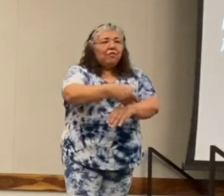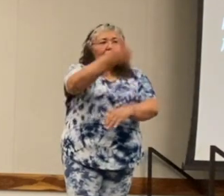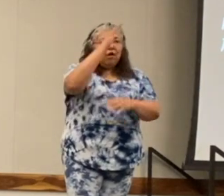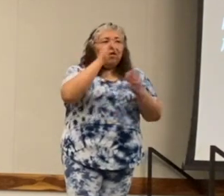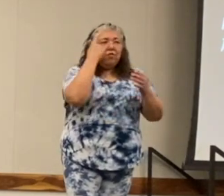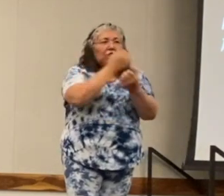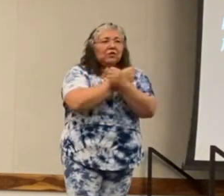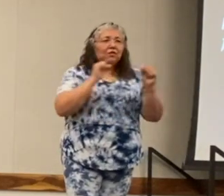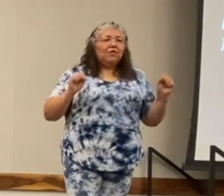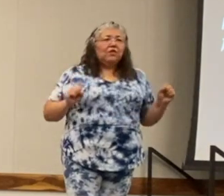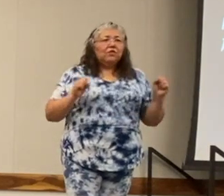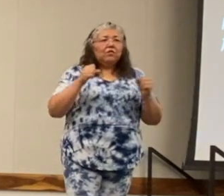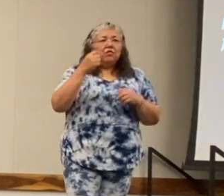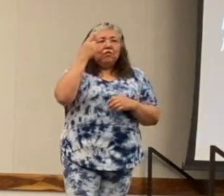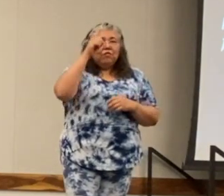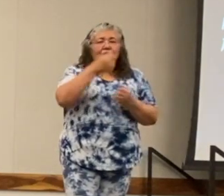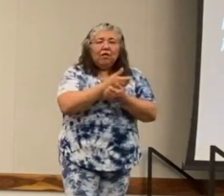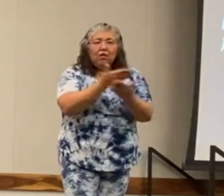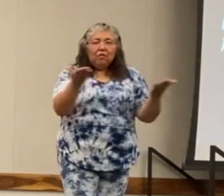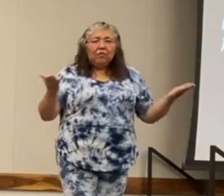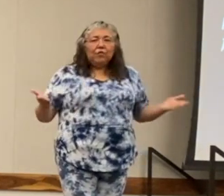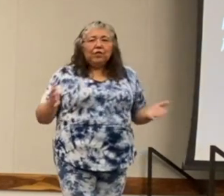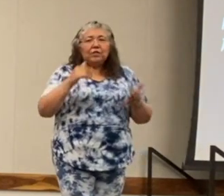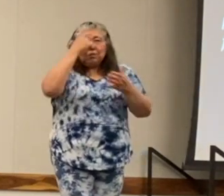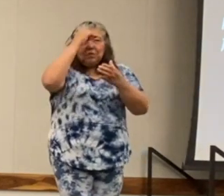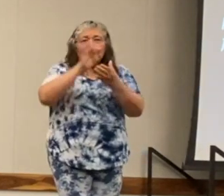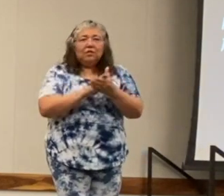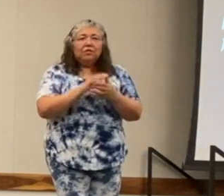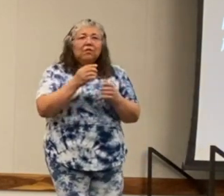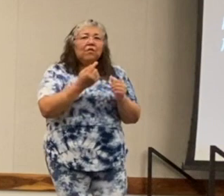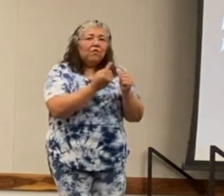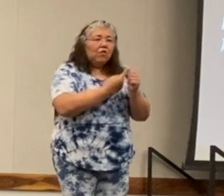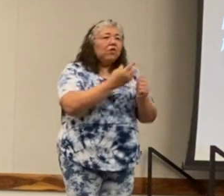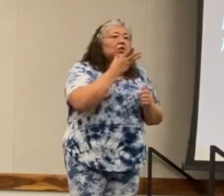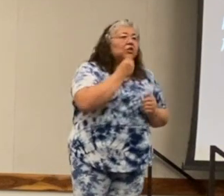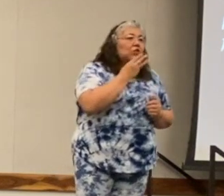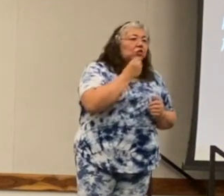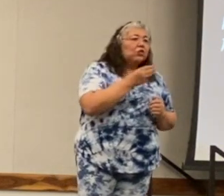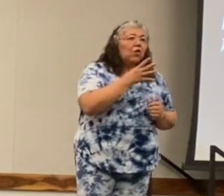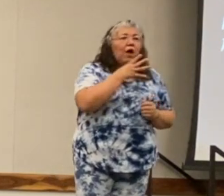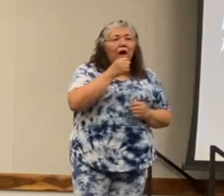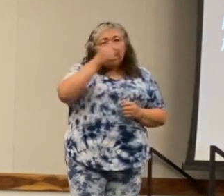for salvation to everyone who believes, first the Jew and also the Greek."